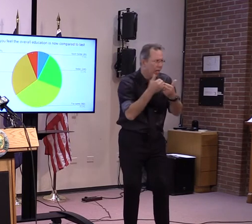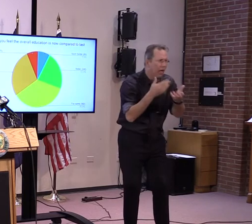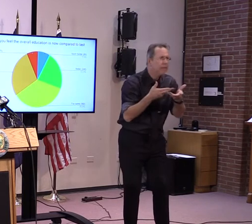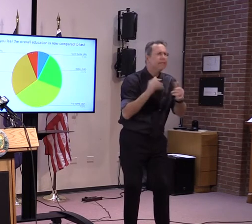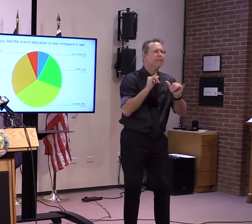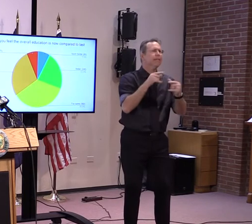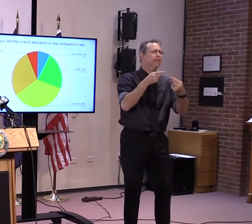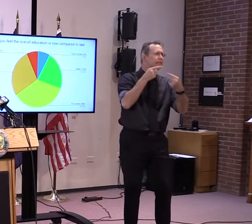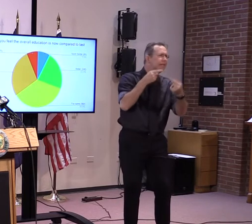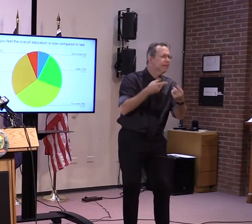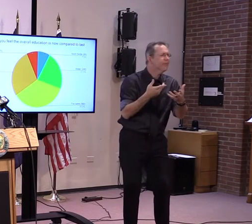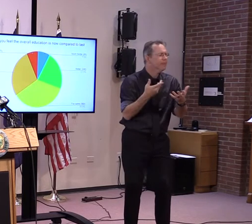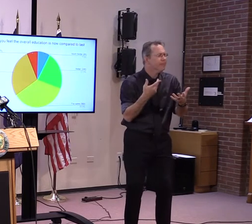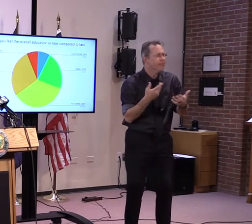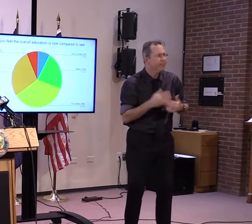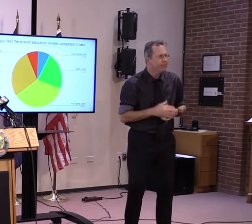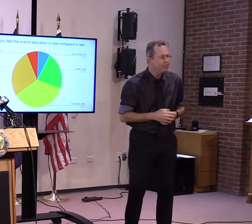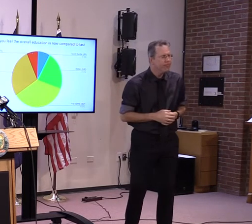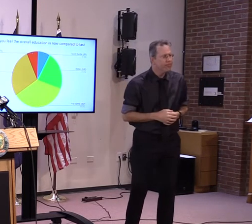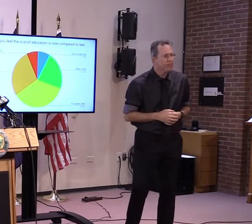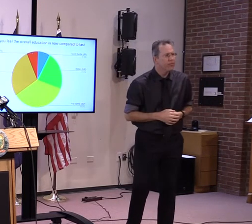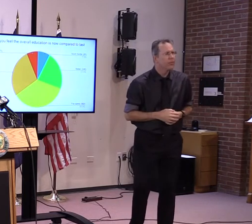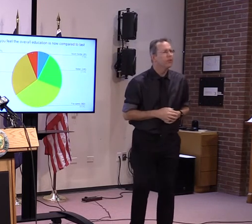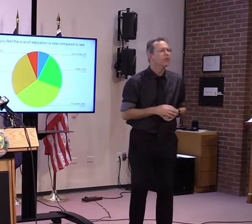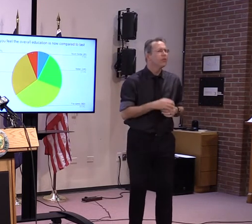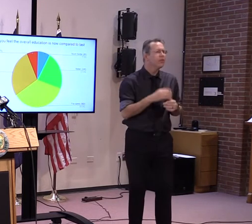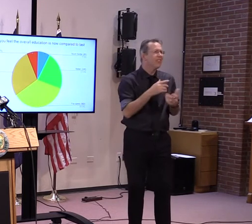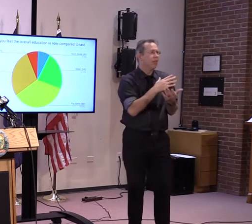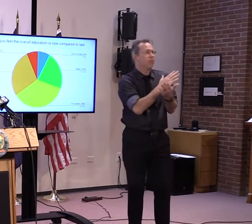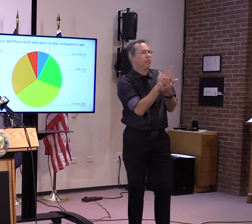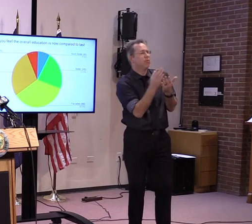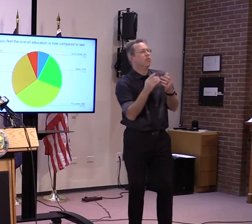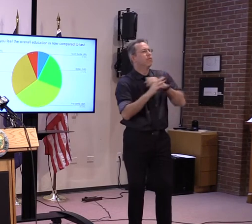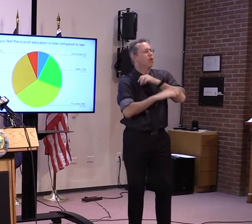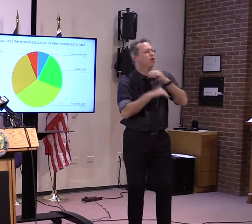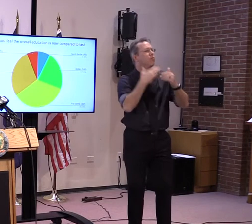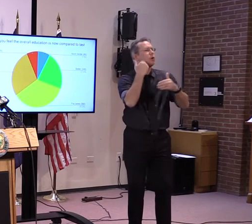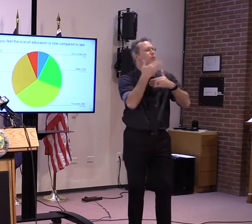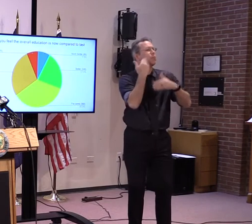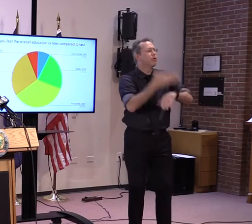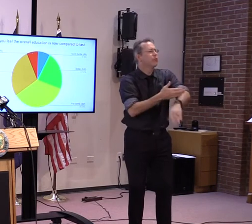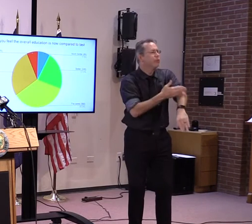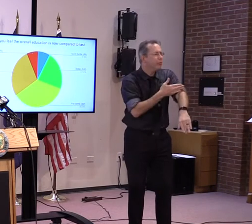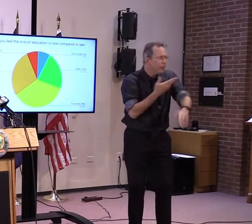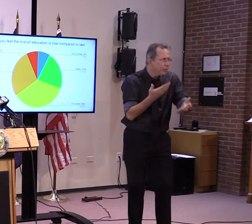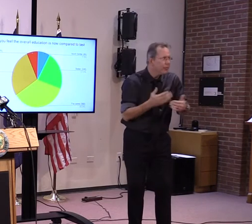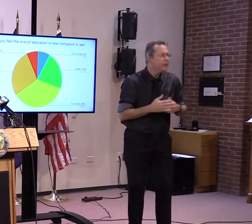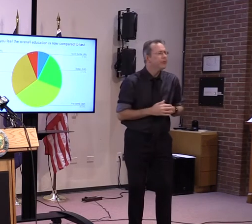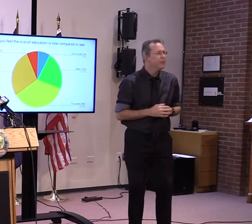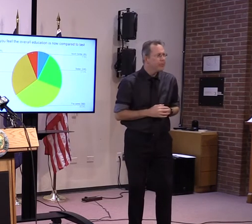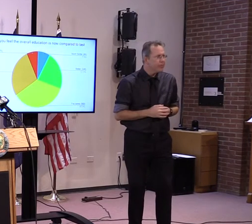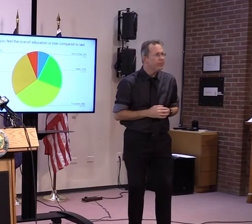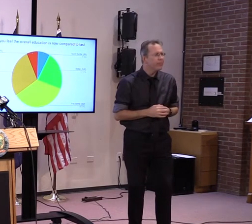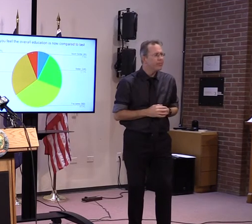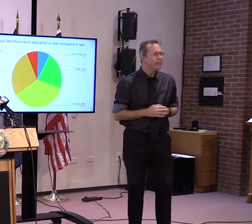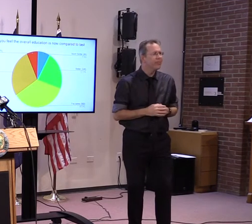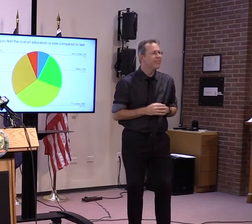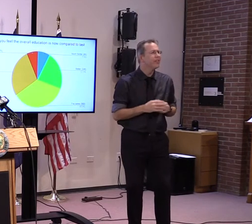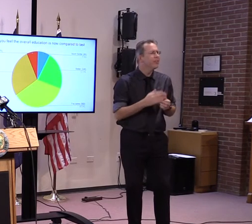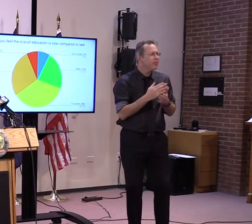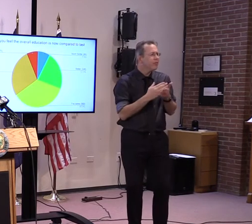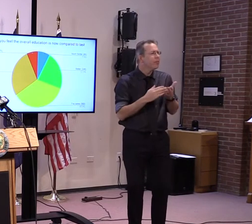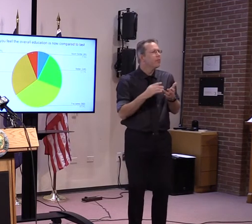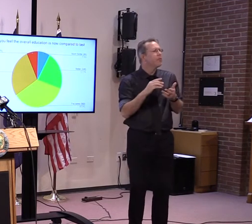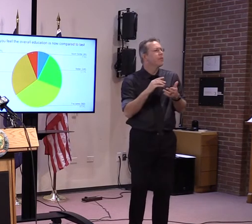school at all, that come on the other cohort. So it's becoming a bit of an issue for